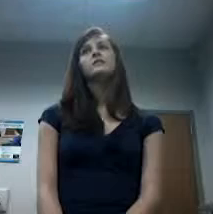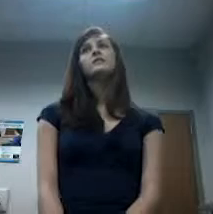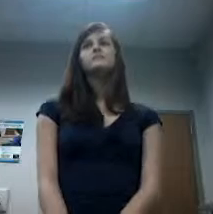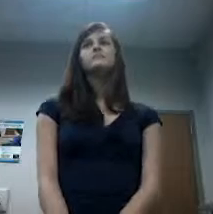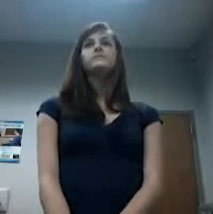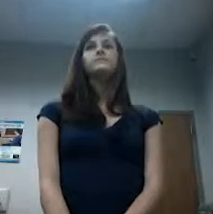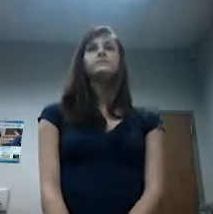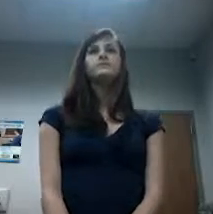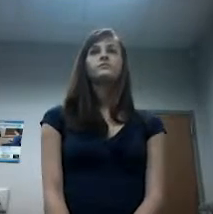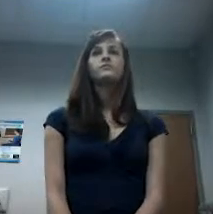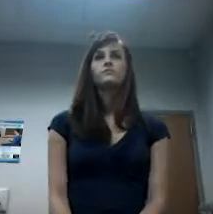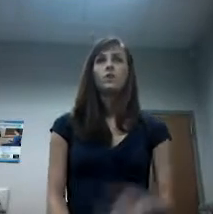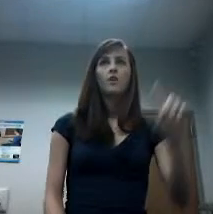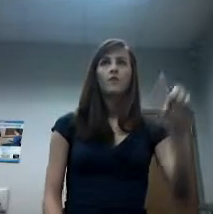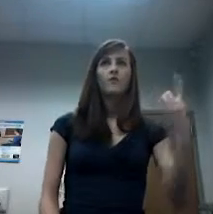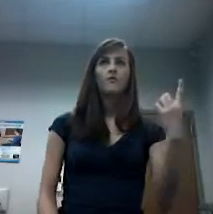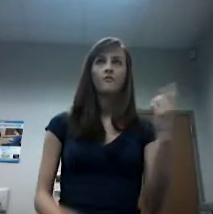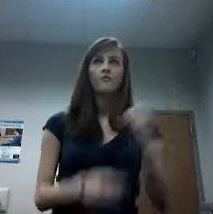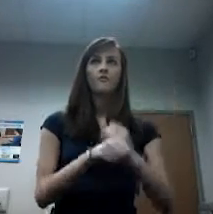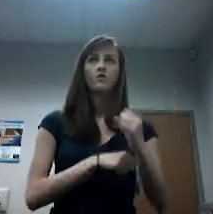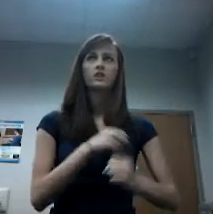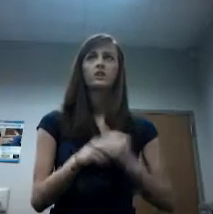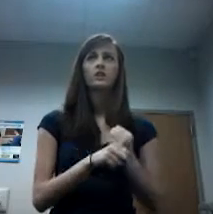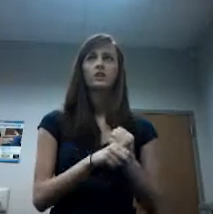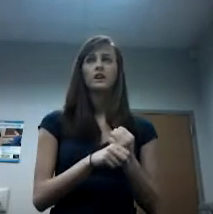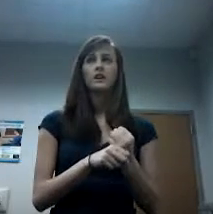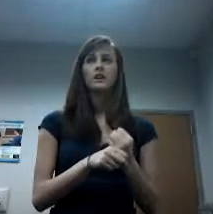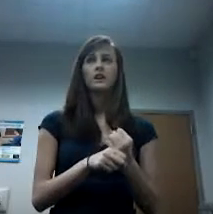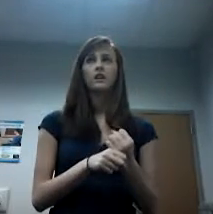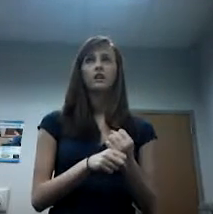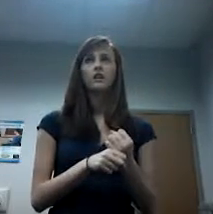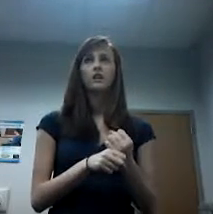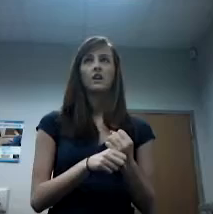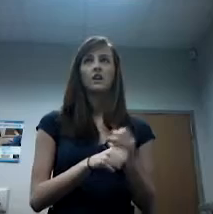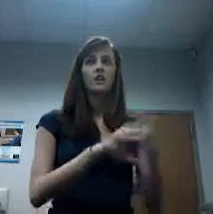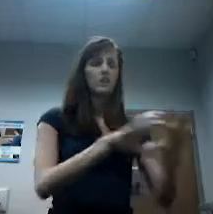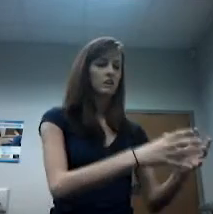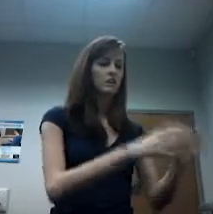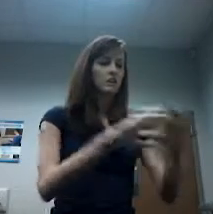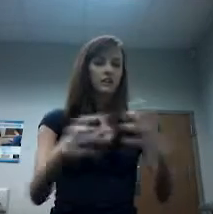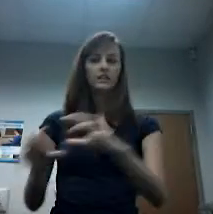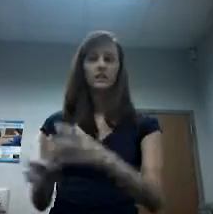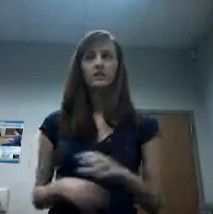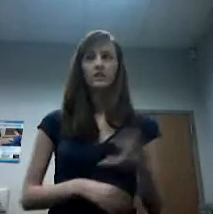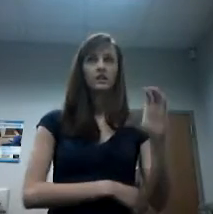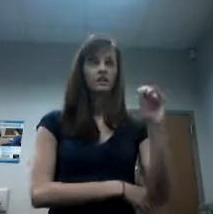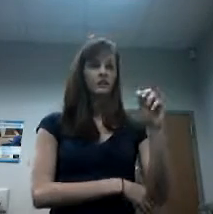So the first year, here we have our colonies getting an army together, and they've won some